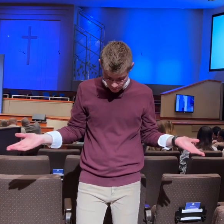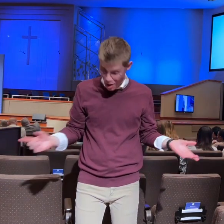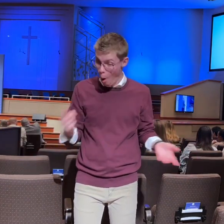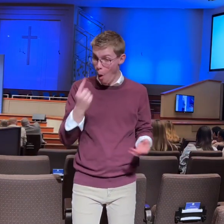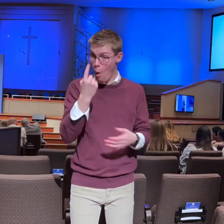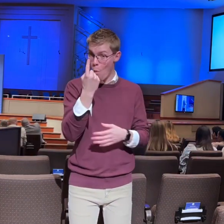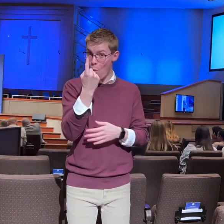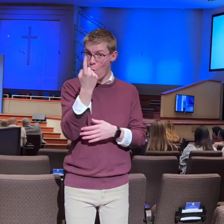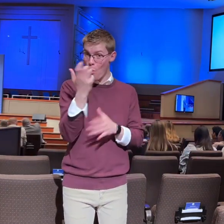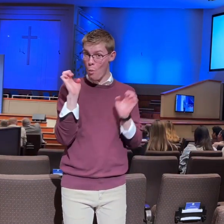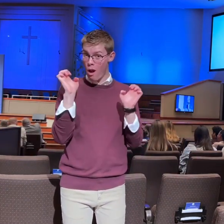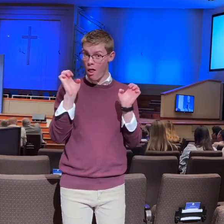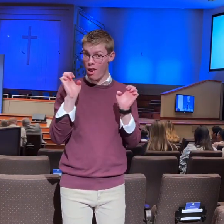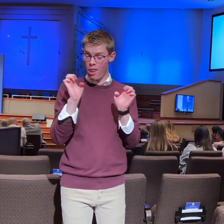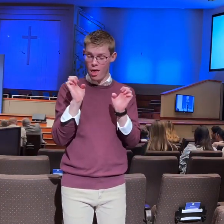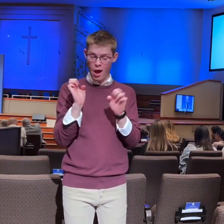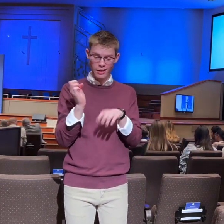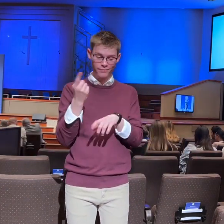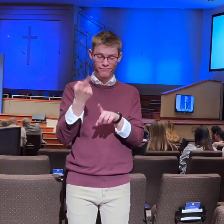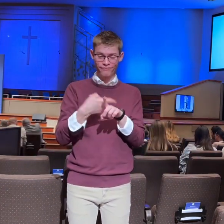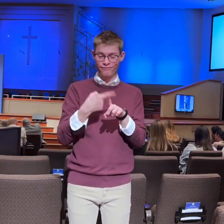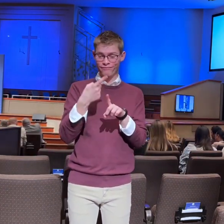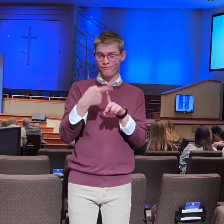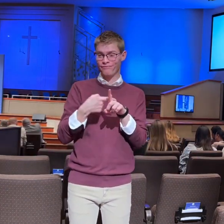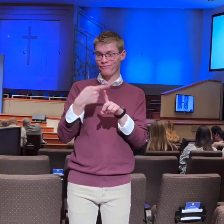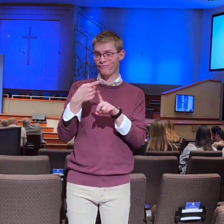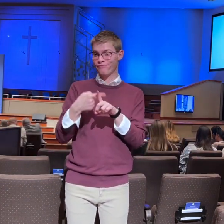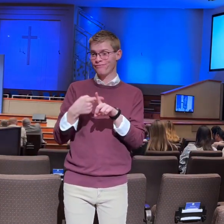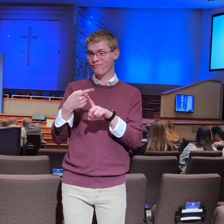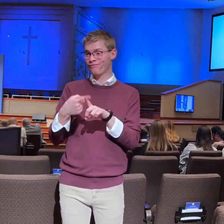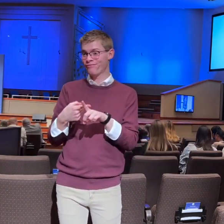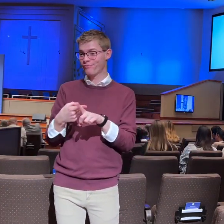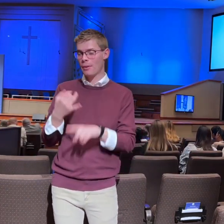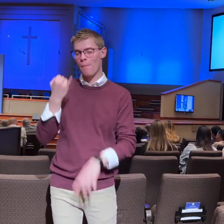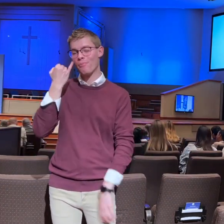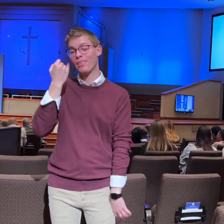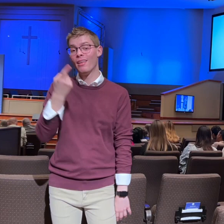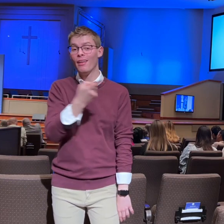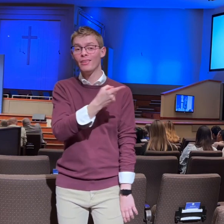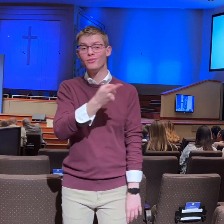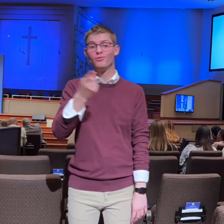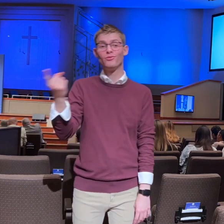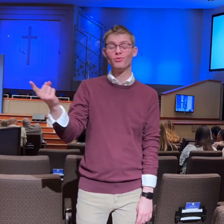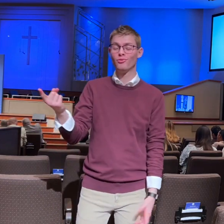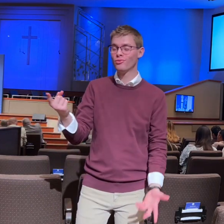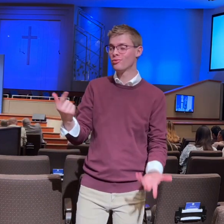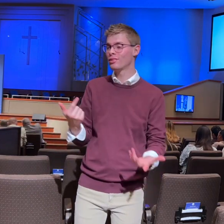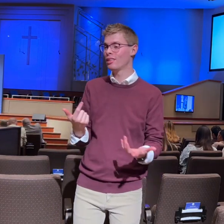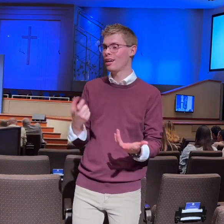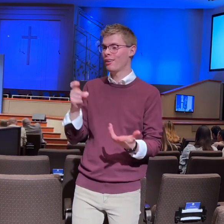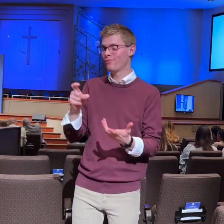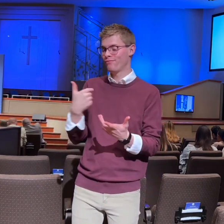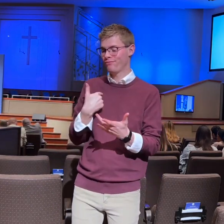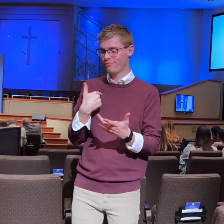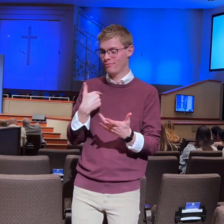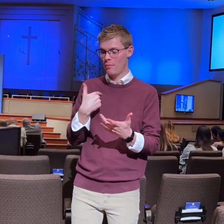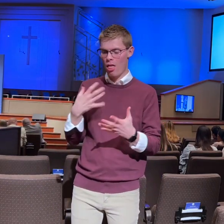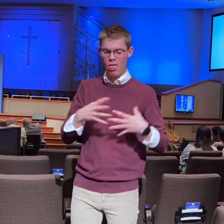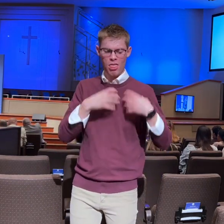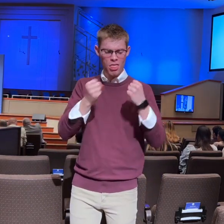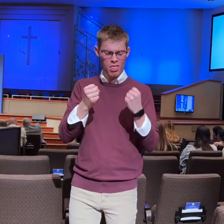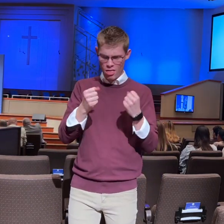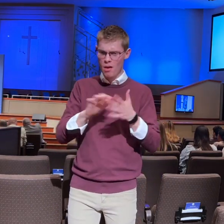If you're going to have good health or if you're going to have this strong physique, you're probably going to exercise over and over again. Do you know what the Bible is saying right there?